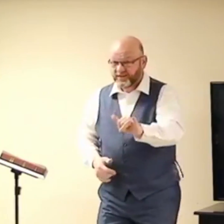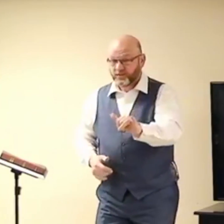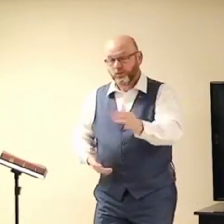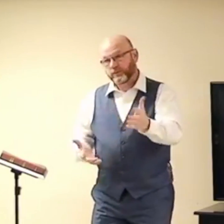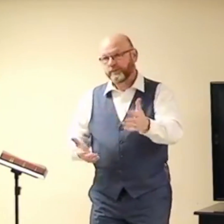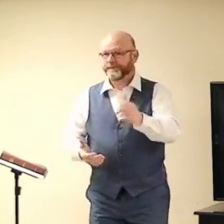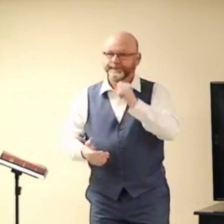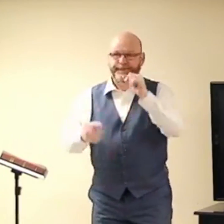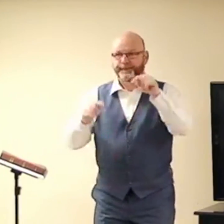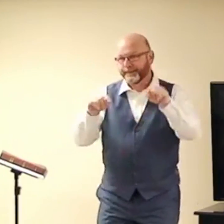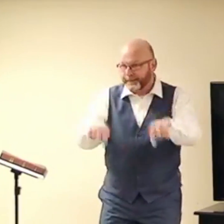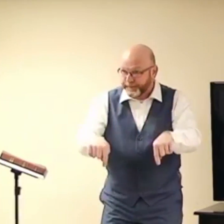Means they'll live forever.